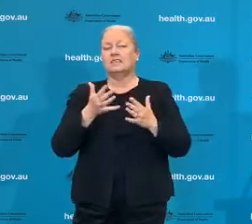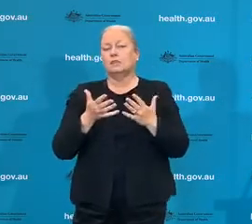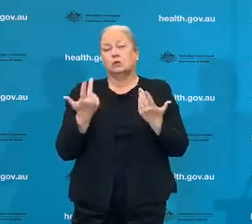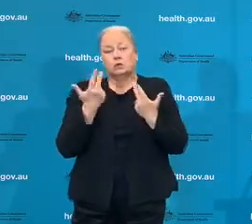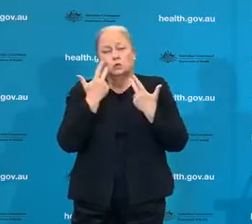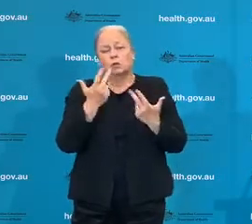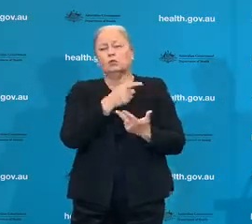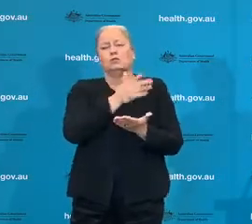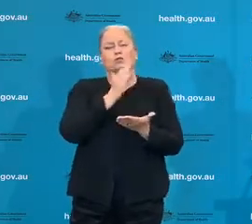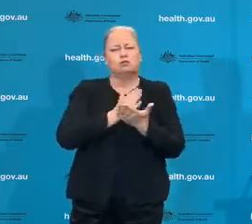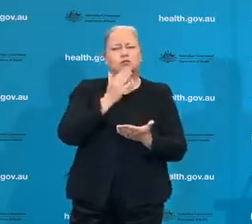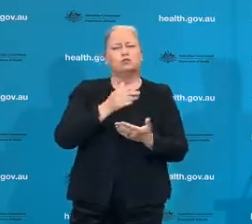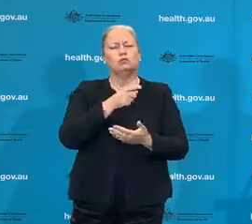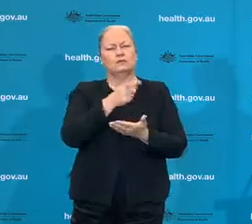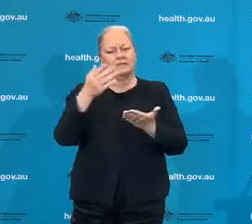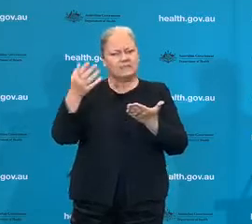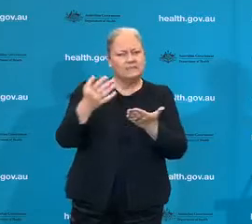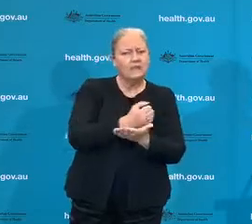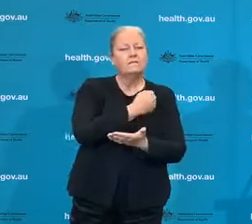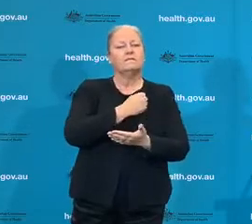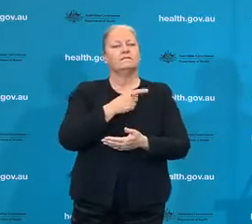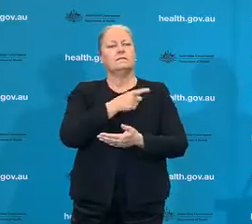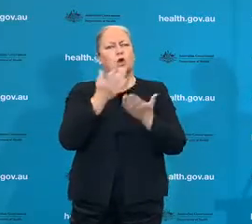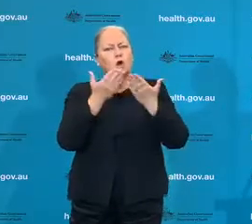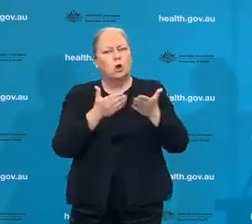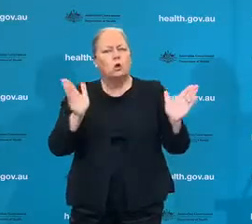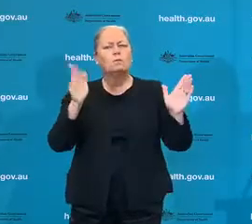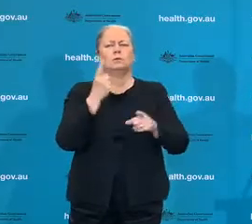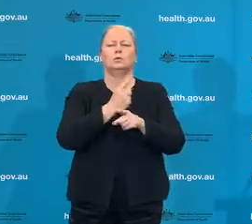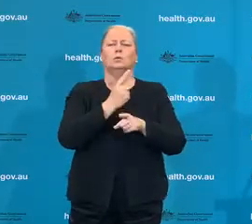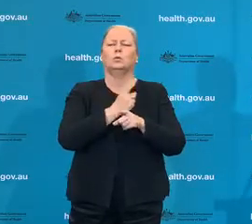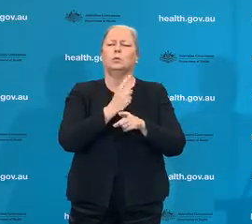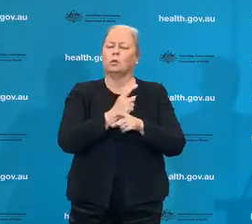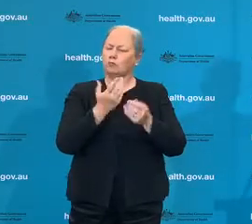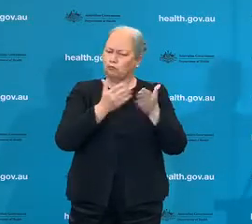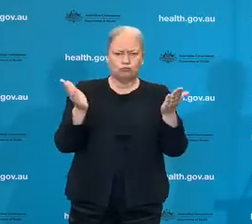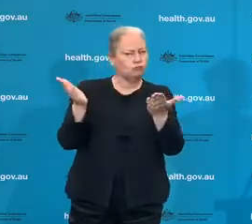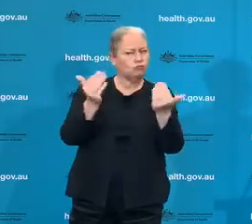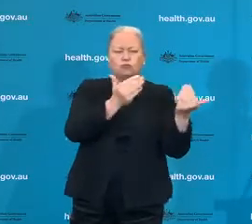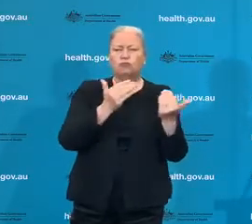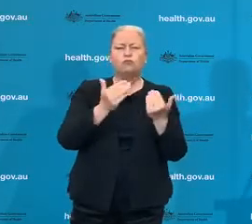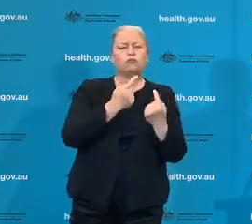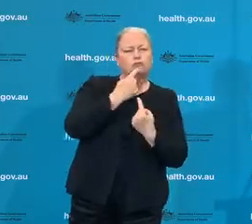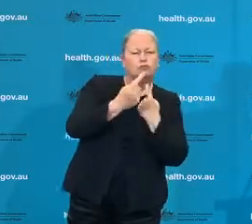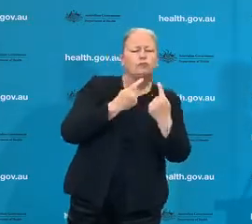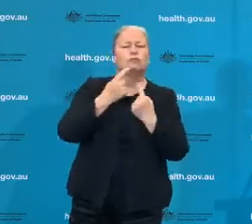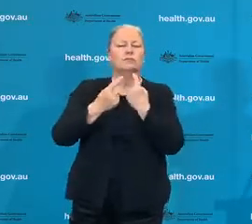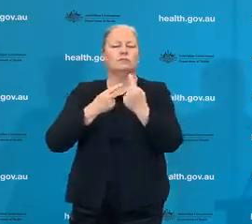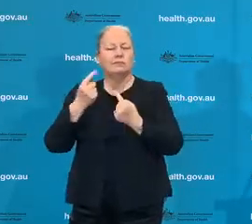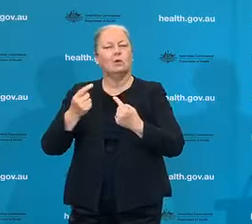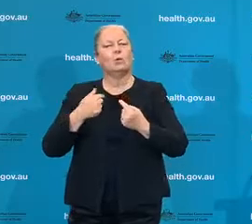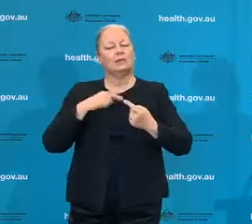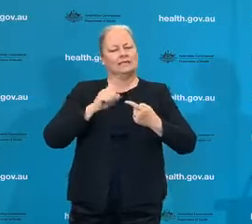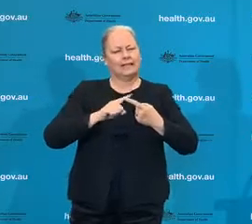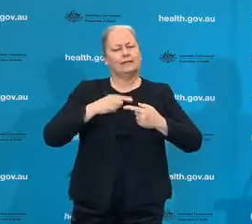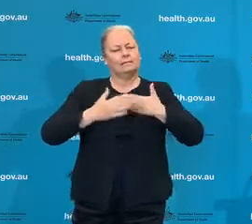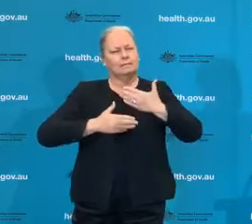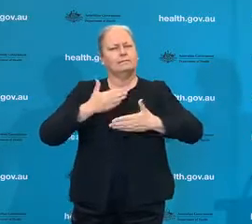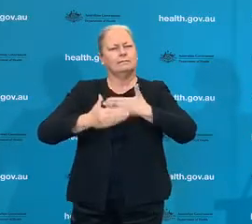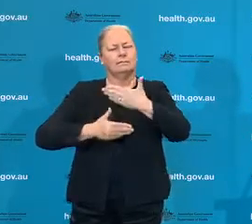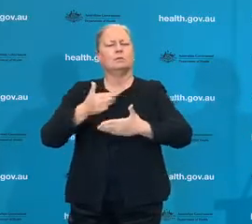and the transparency, both of which are such critical principles as we continue the race towards